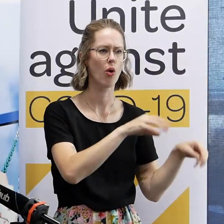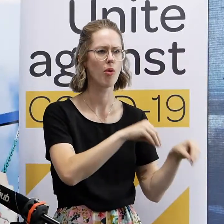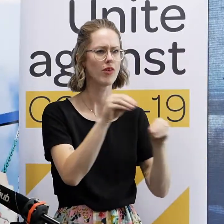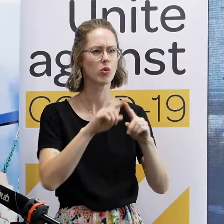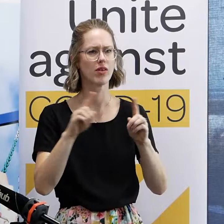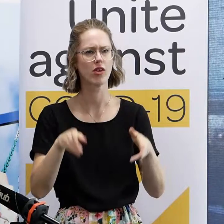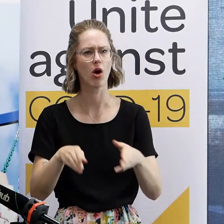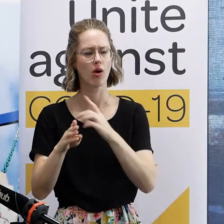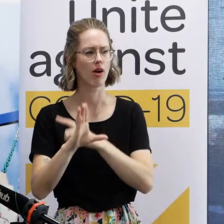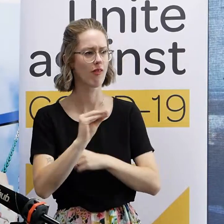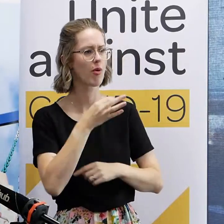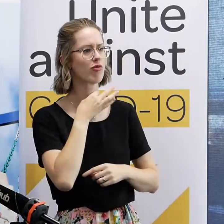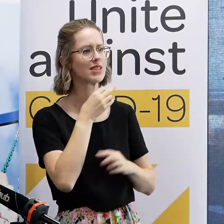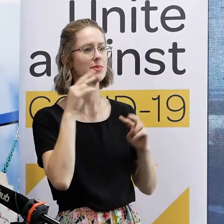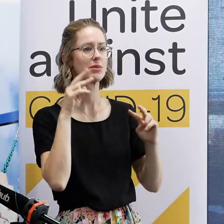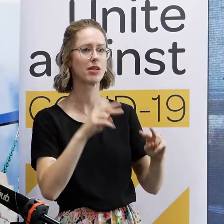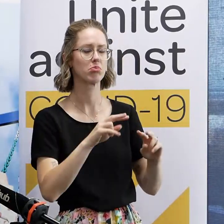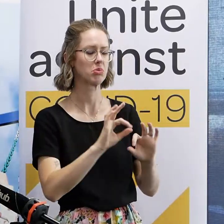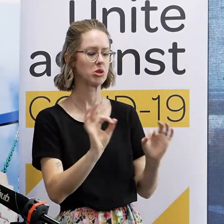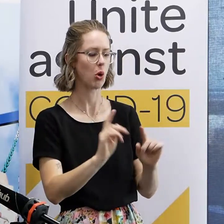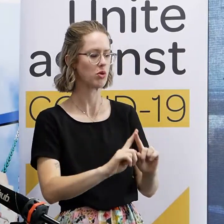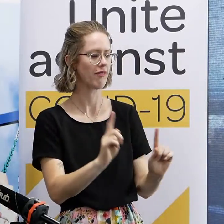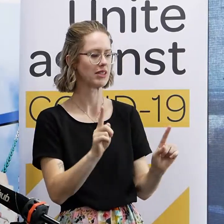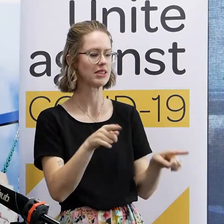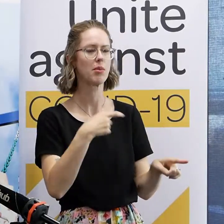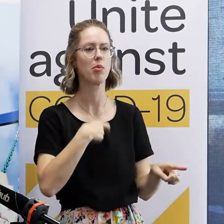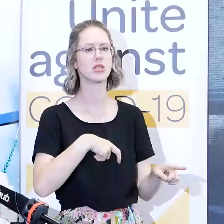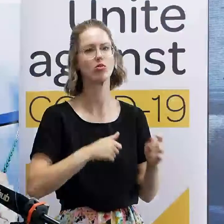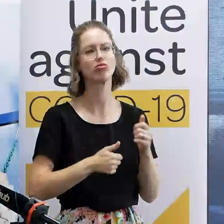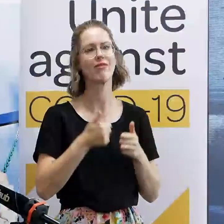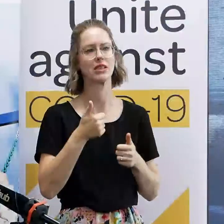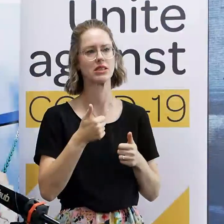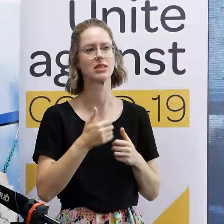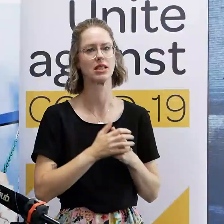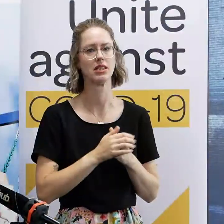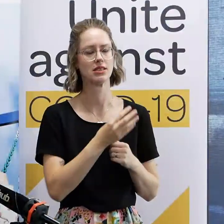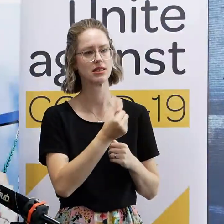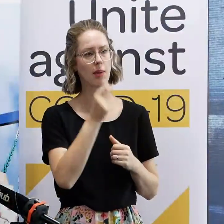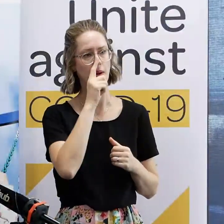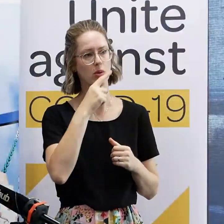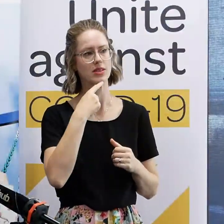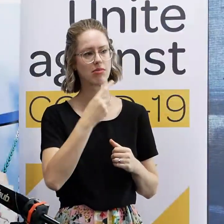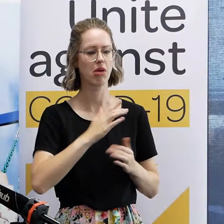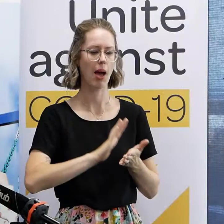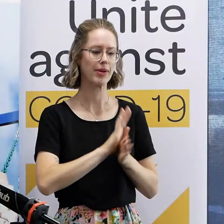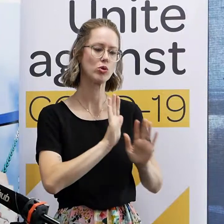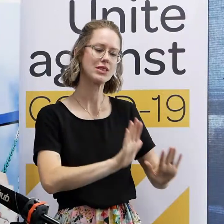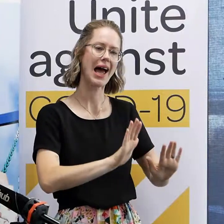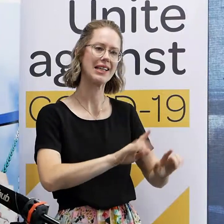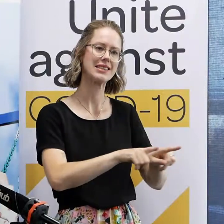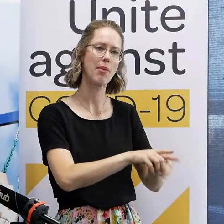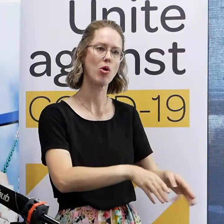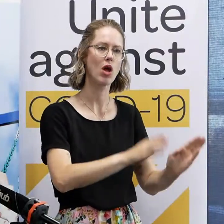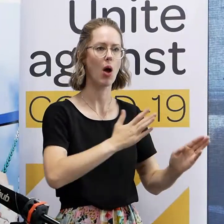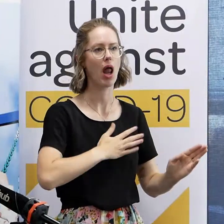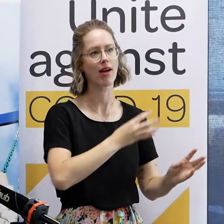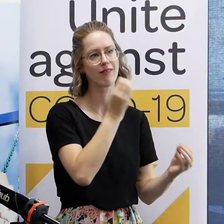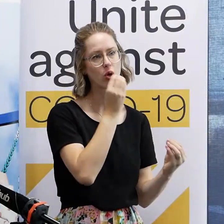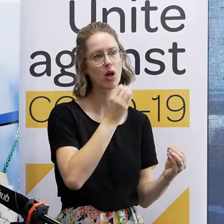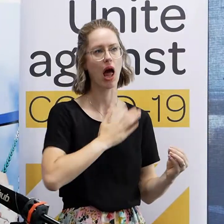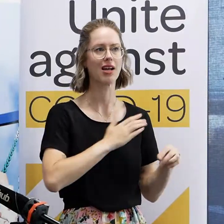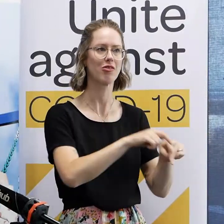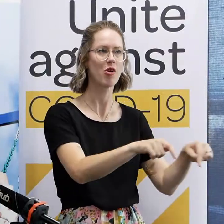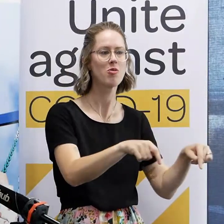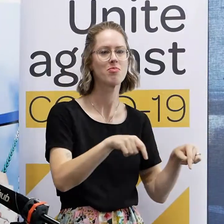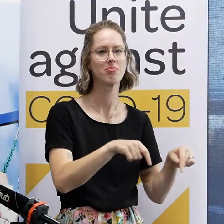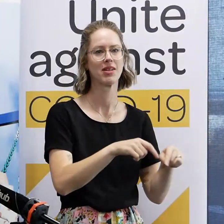different hotel? So from a risk point of view, there's no difference. It's a personal preference. Some have indicated they're quite happy at the Grand Mercure. They like the food, they like the room they're